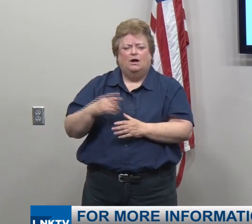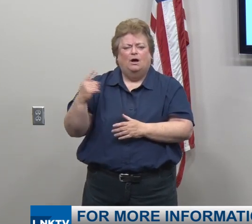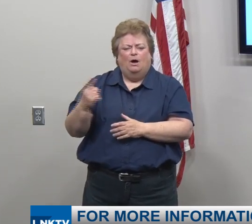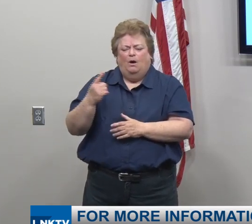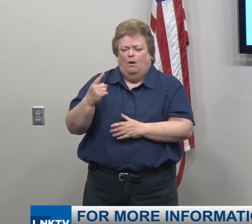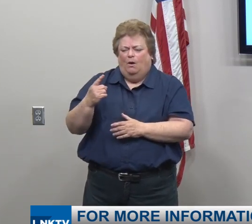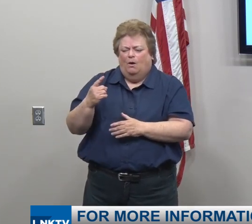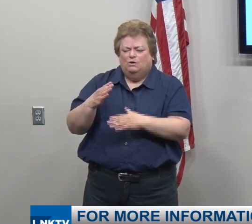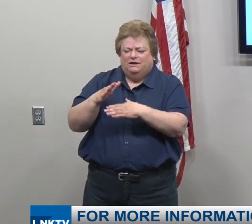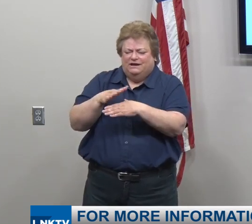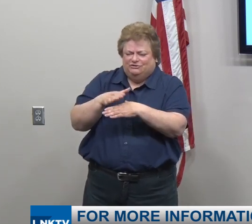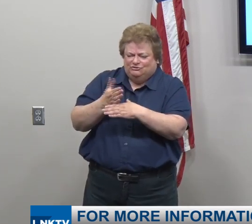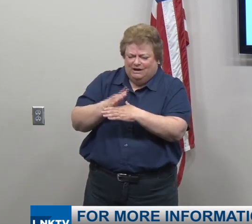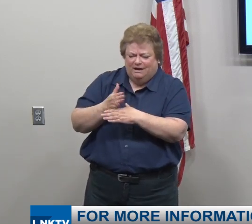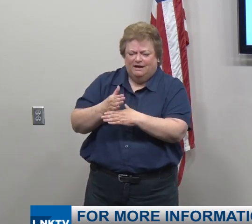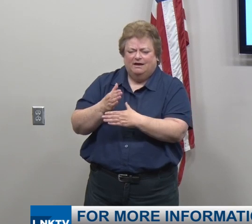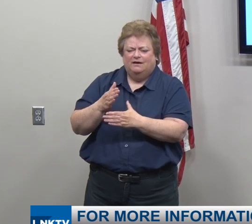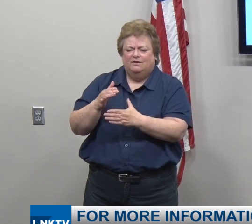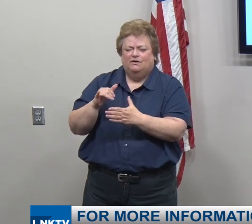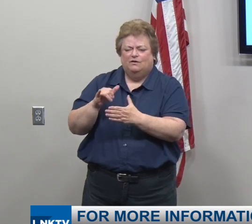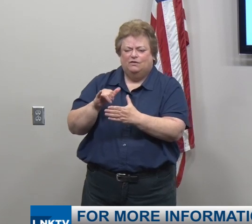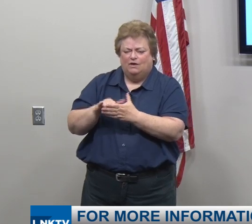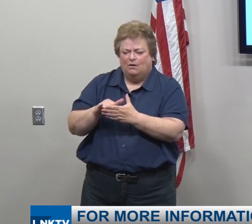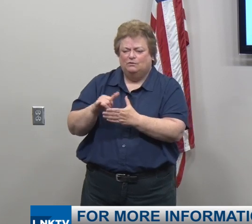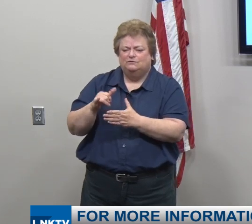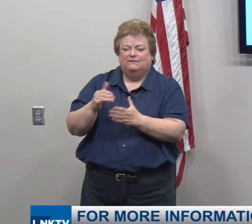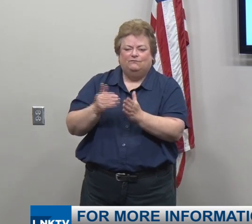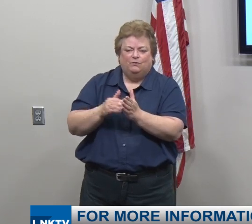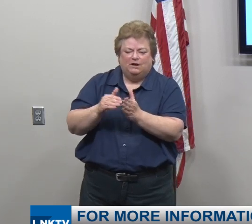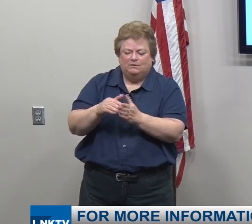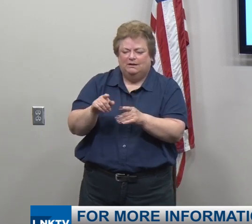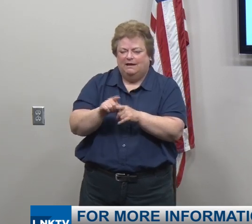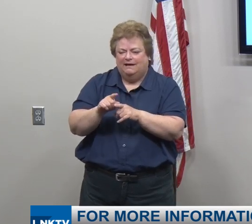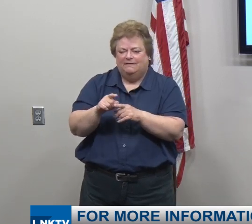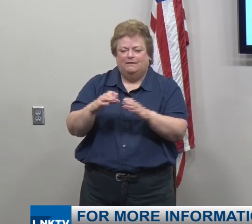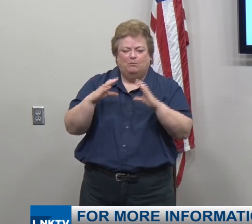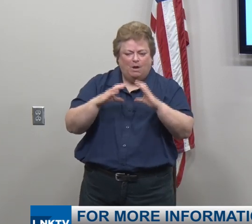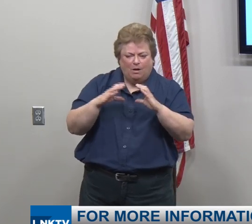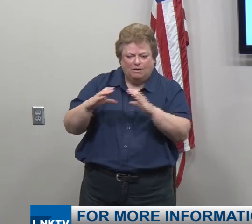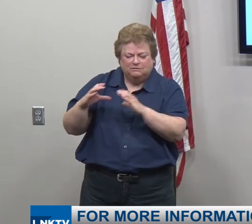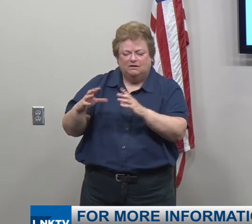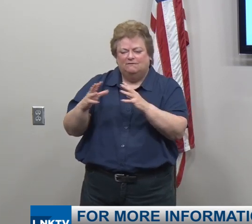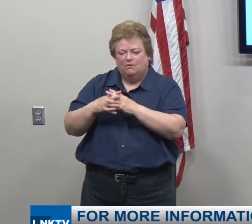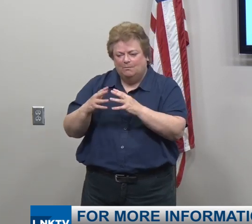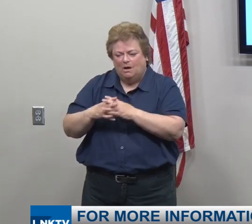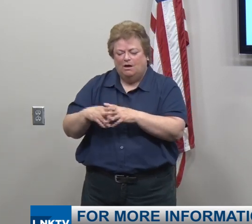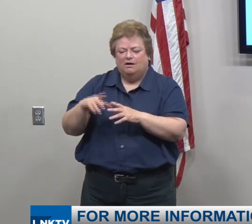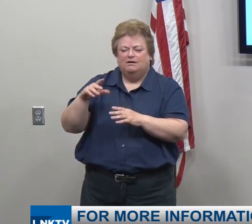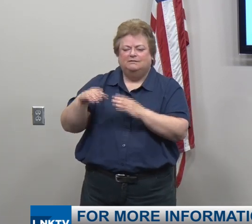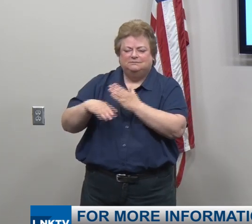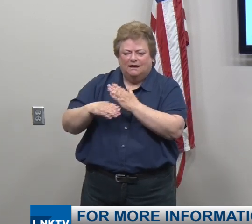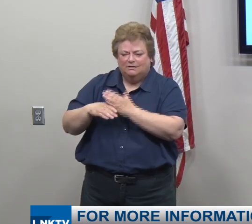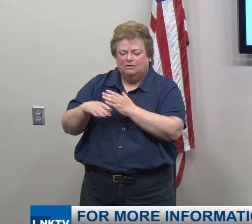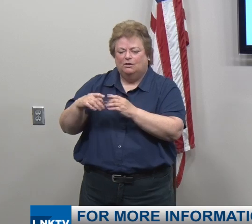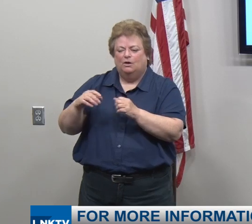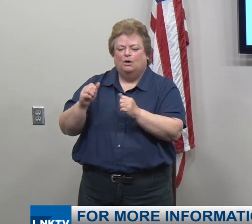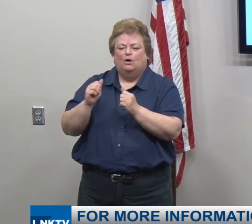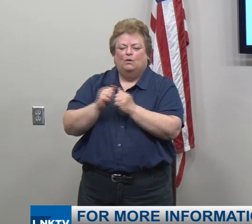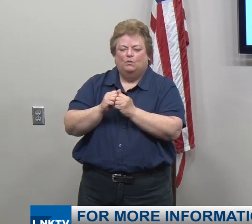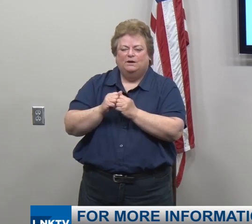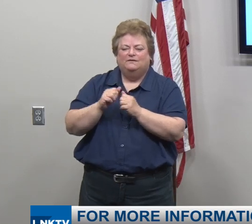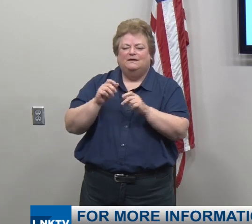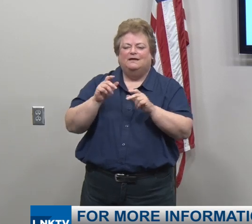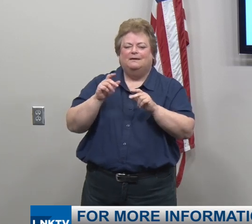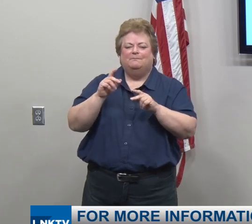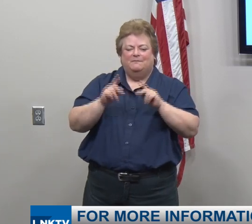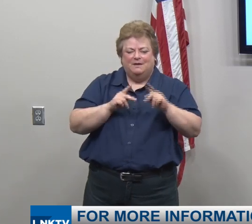only share frequently touched items like basketballs, volleyballs, baseballs, tennis balls, frisbees, and other equipment with members